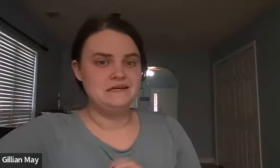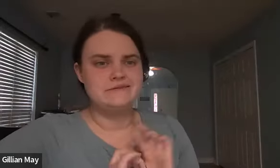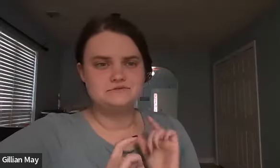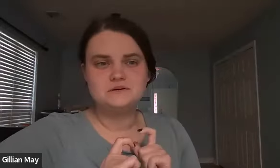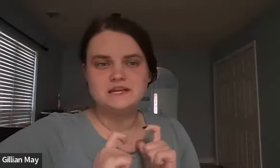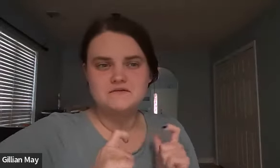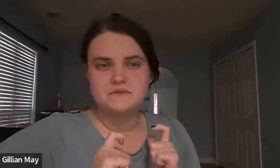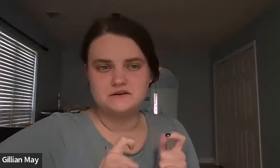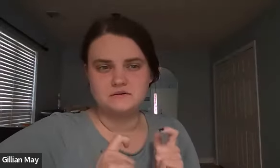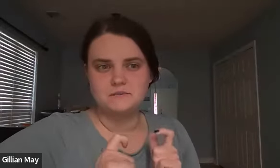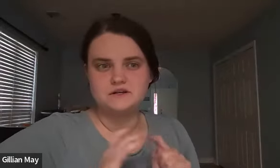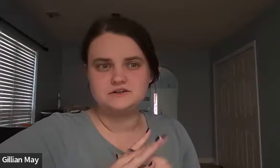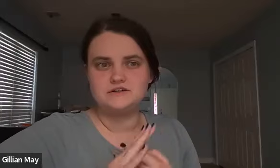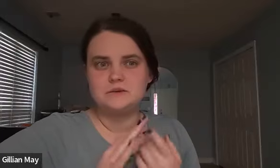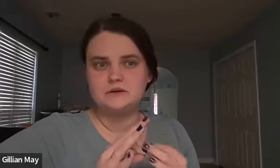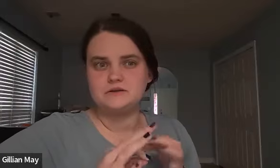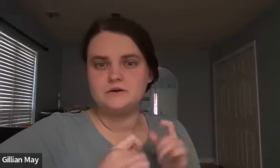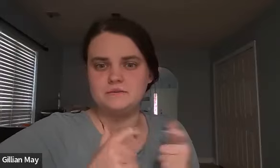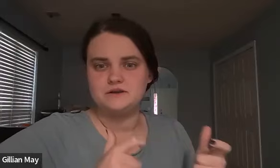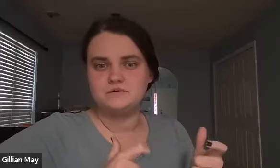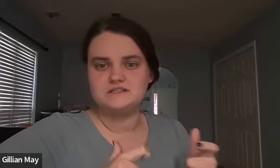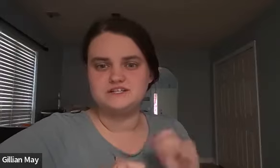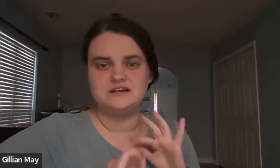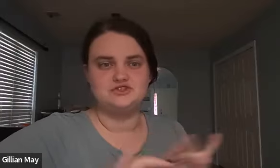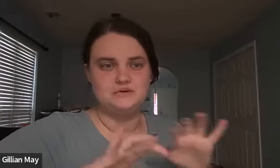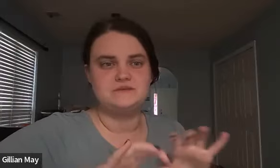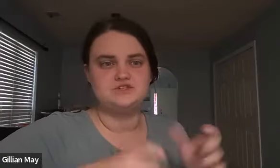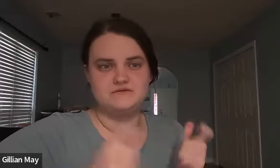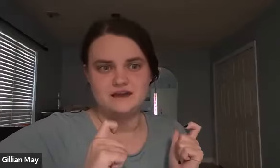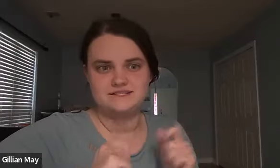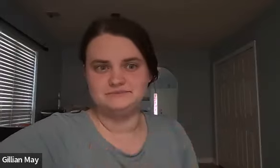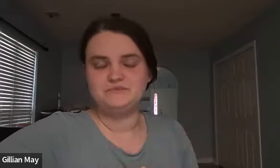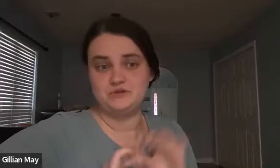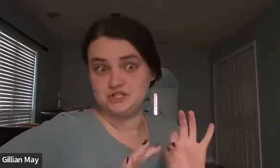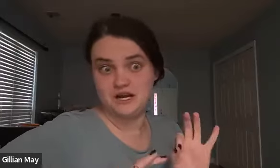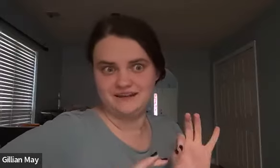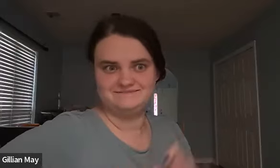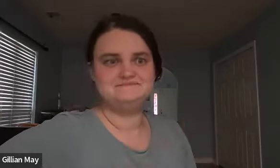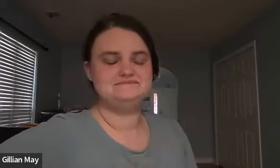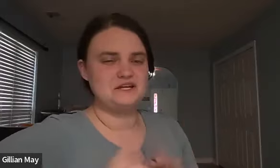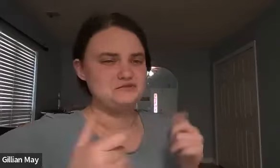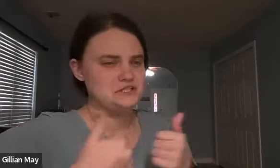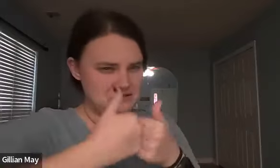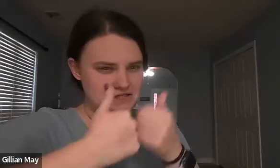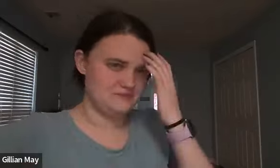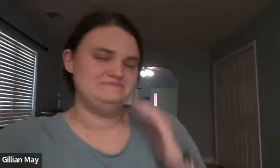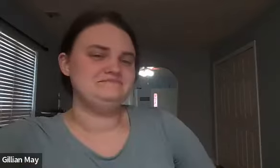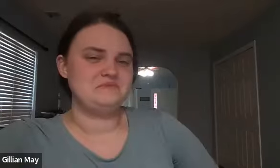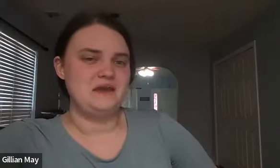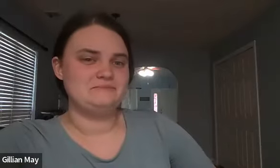This one's gonna be kind of a bigger one. I'm gonna start a little bit earlier on the bigger ones because you guys are doing them so fast, which is great. But I just want to challenge y'all. Okay.